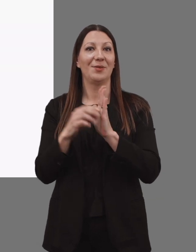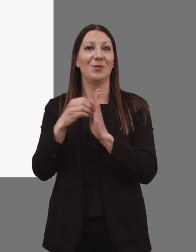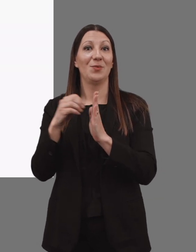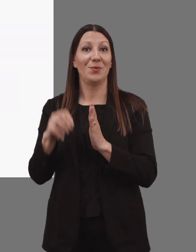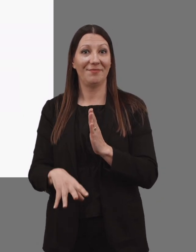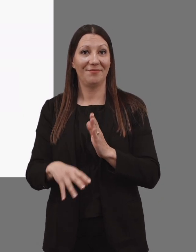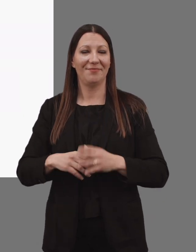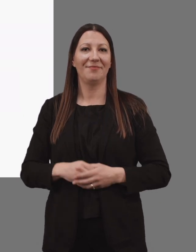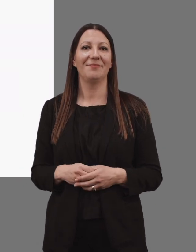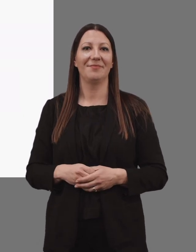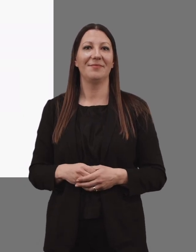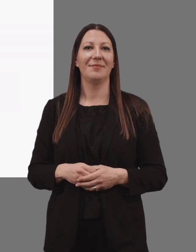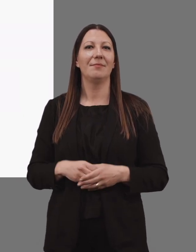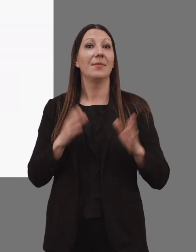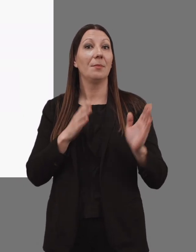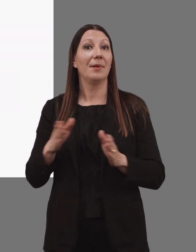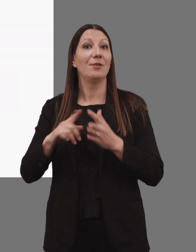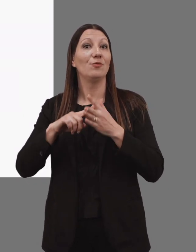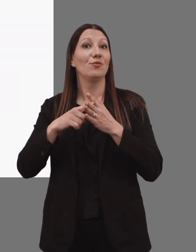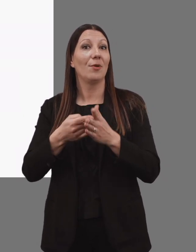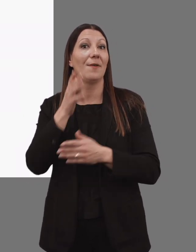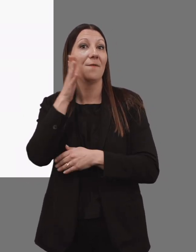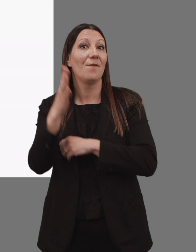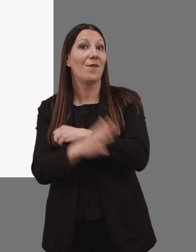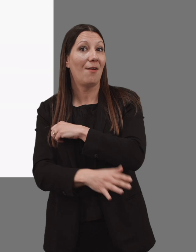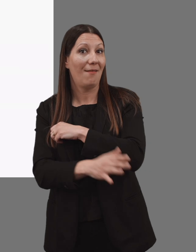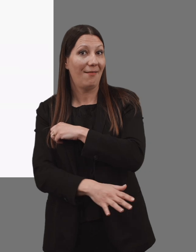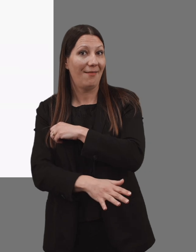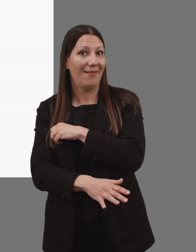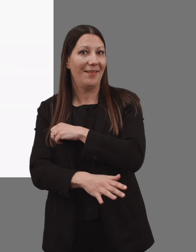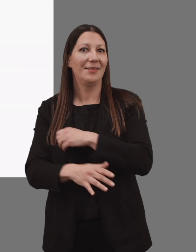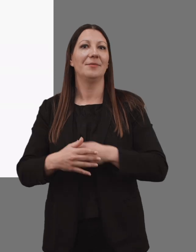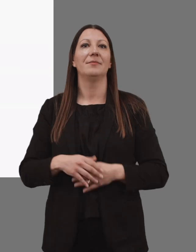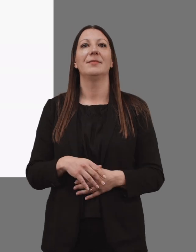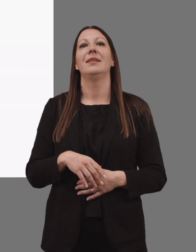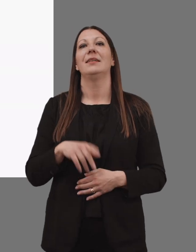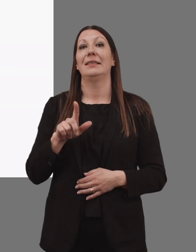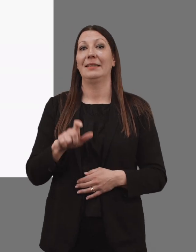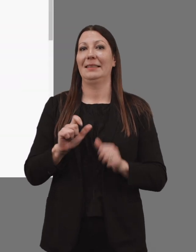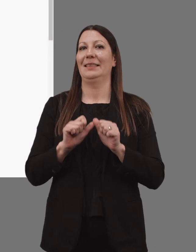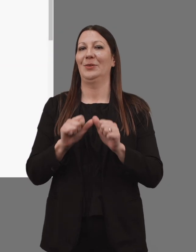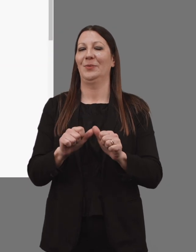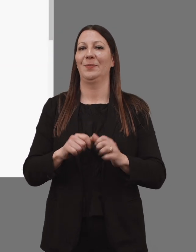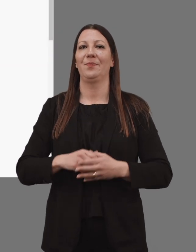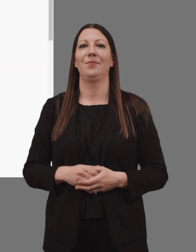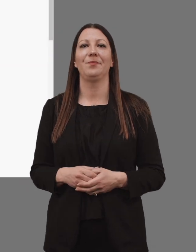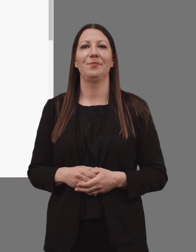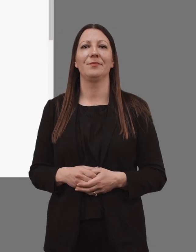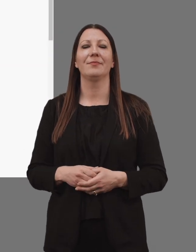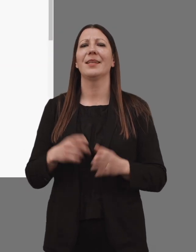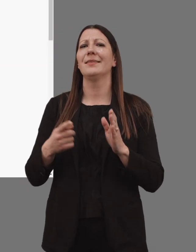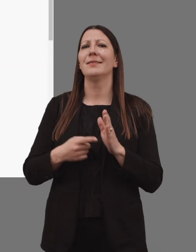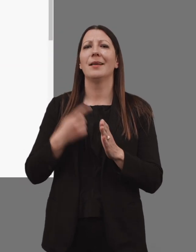to start in the fall term. So continue. Now, sometimes the application system